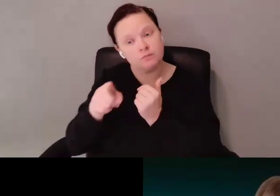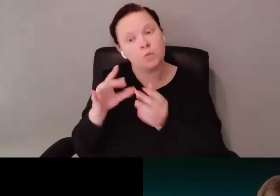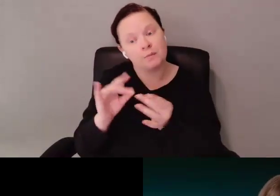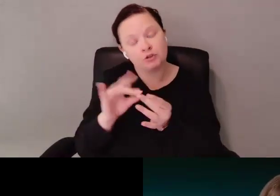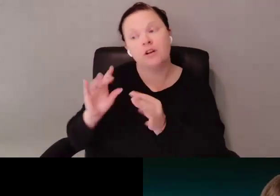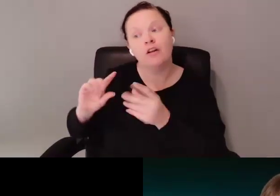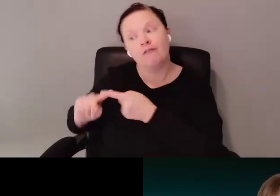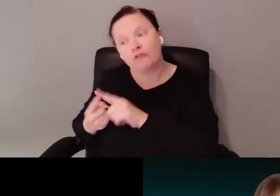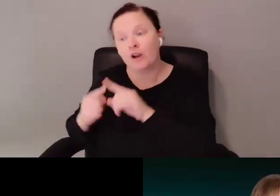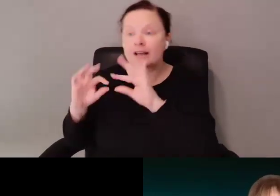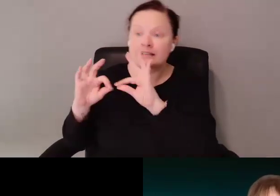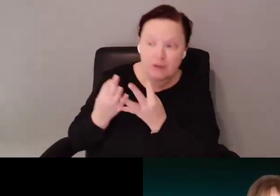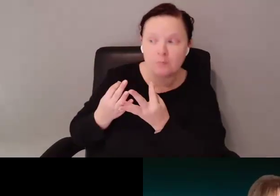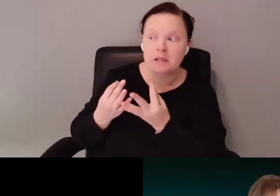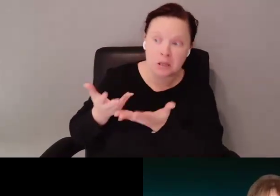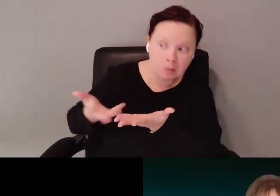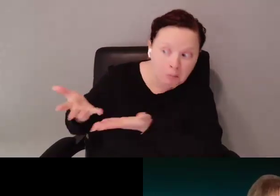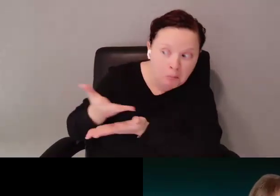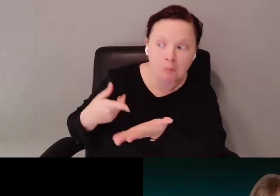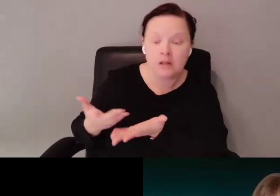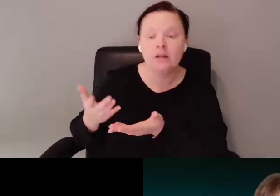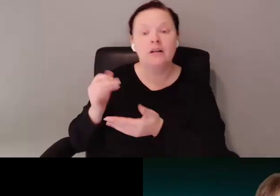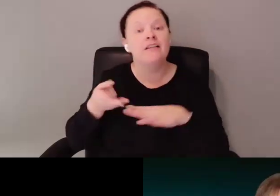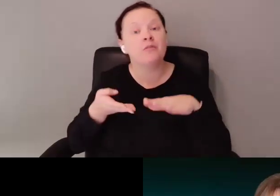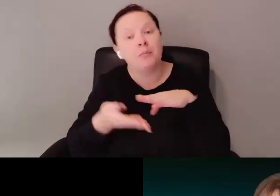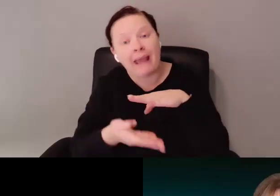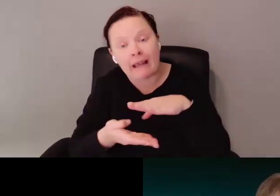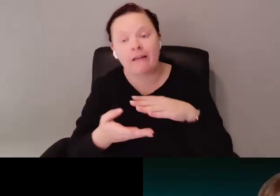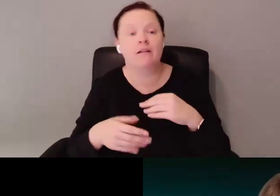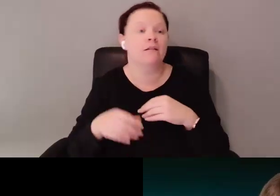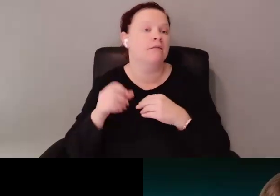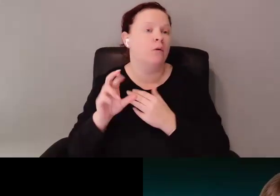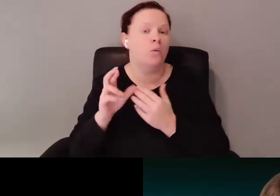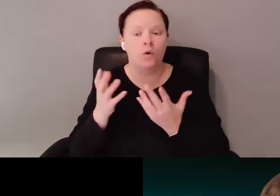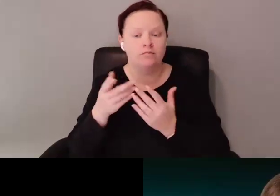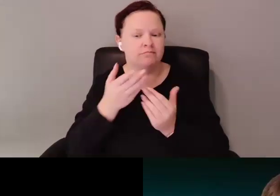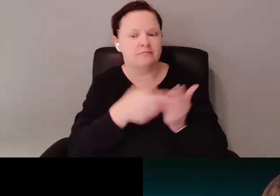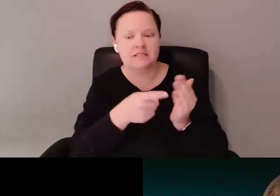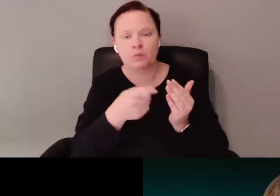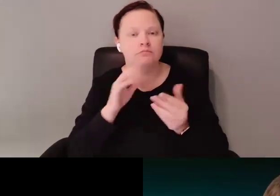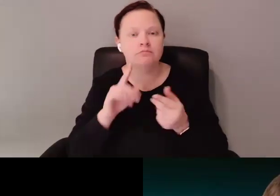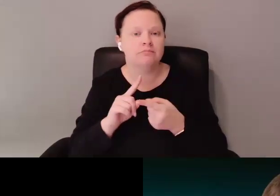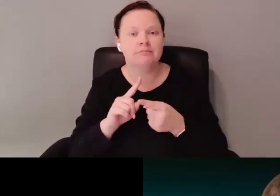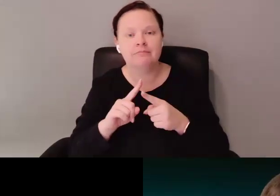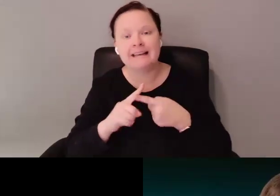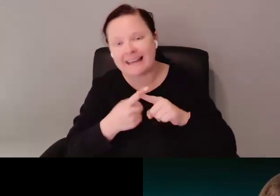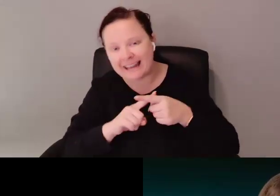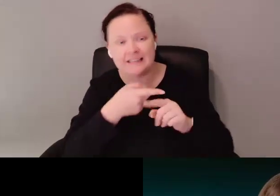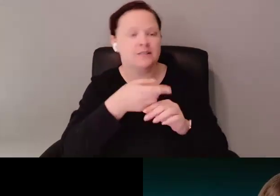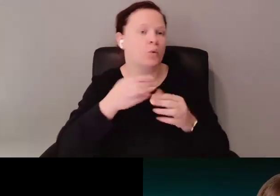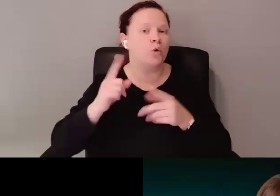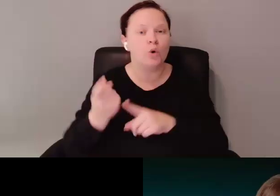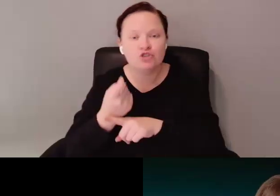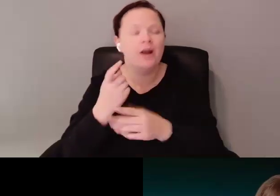friends, family. I mean, if you are Mhm. doing baking or like somebody in the chat was knitting or crocheting or whatever,